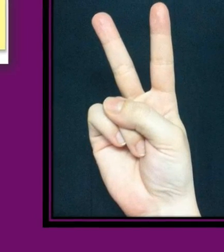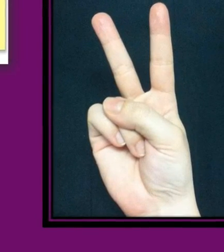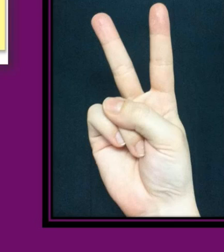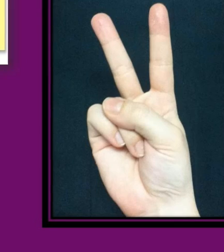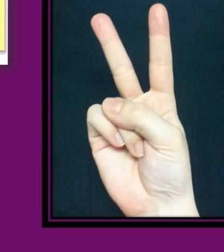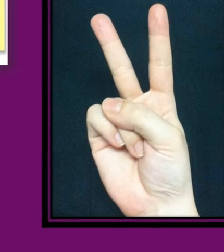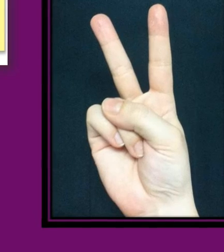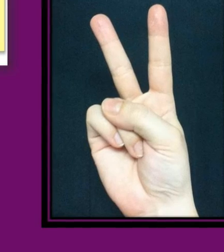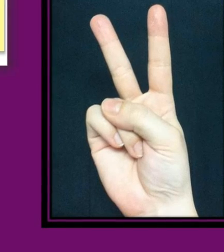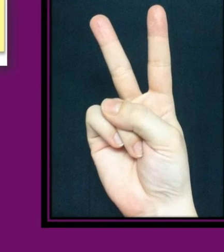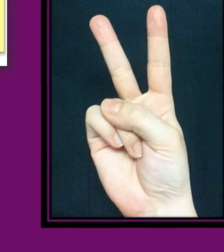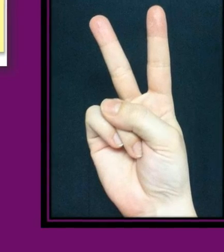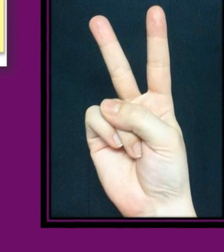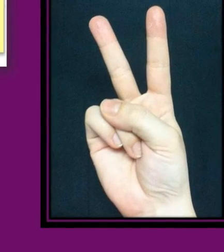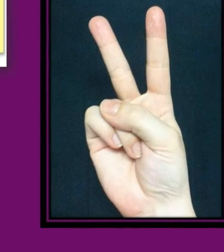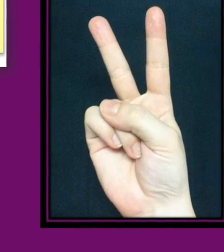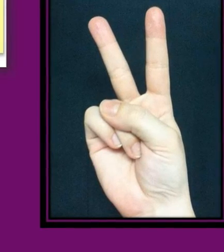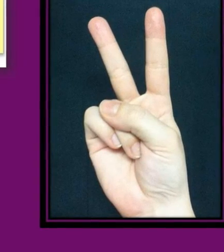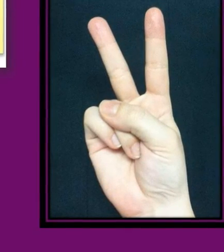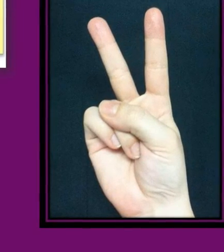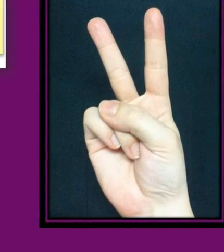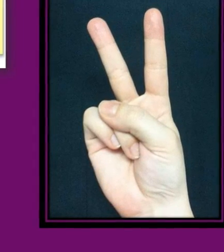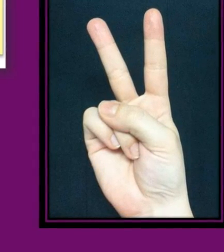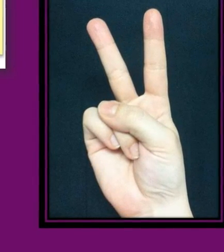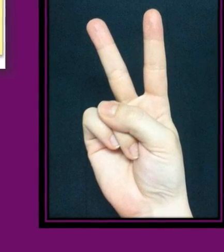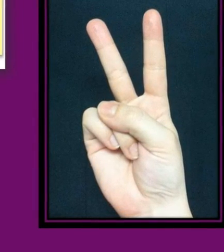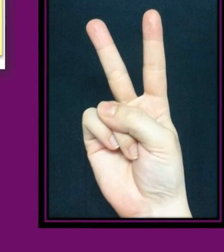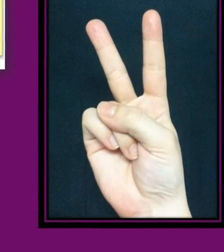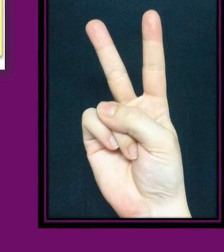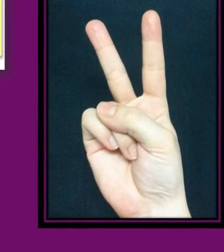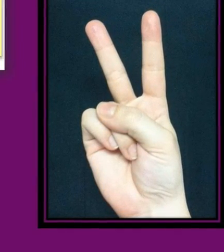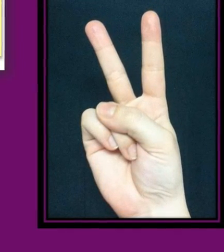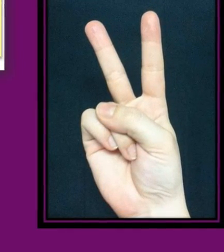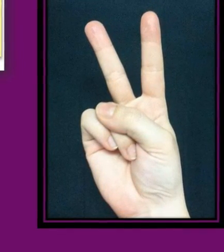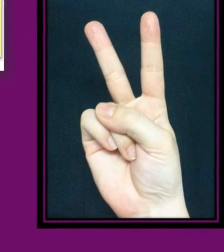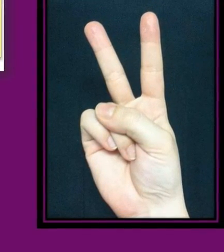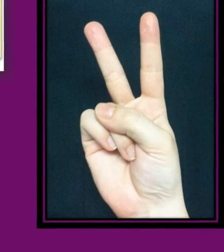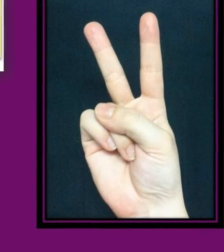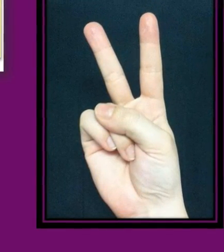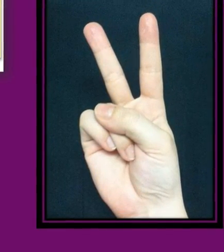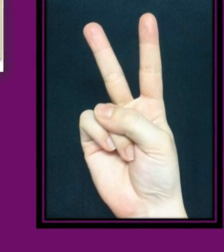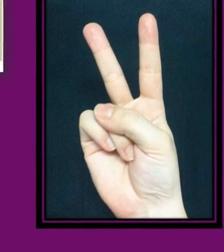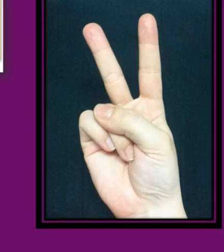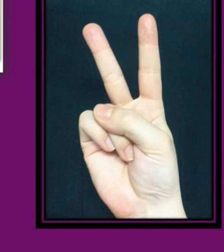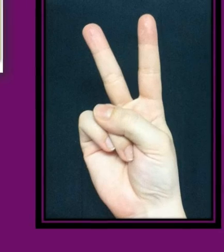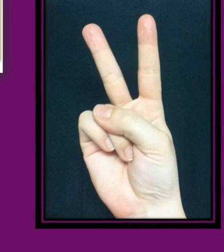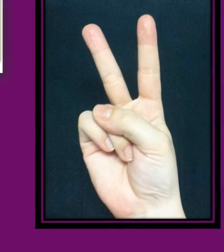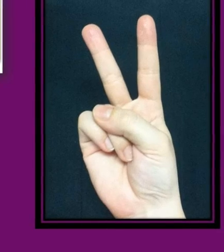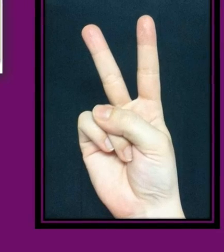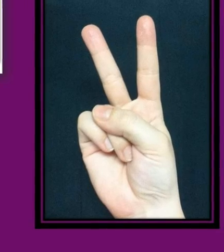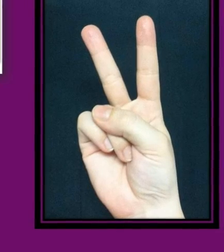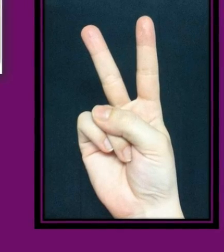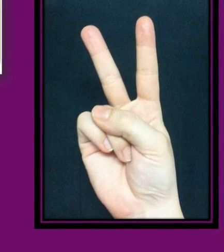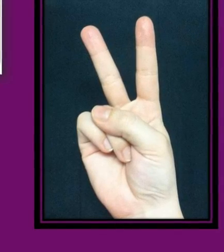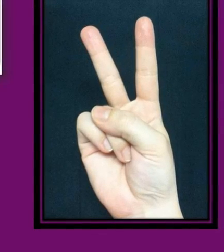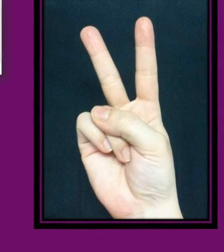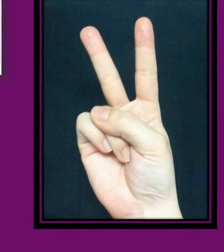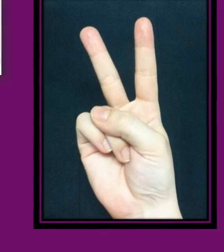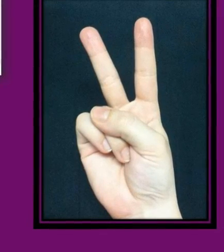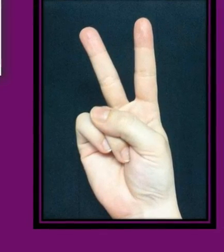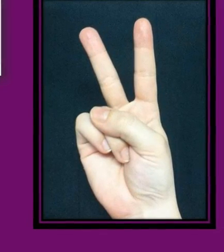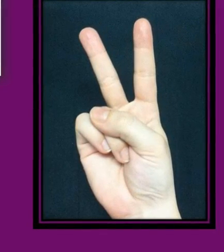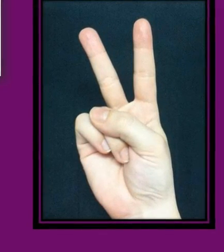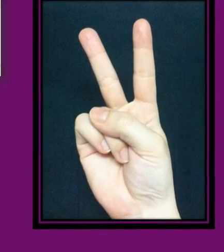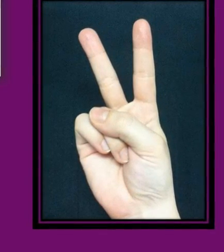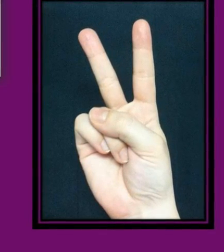just learned for the letter U. The only difference between the sign U and V is that for the letter V, you need